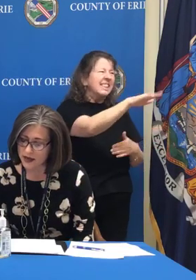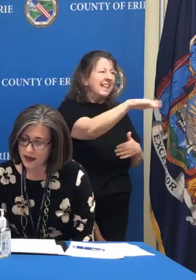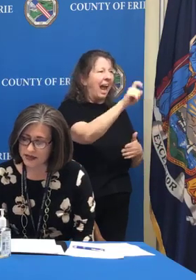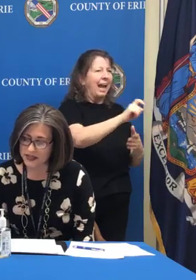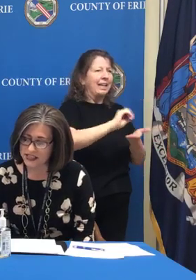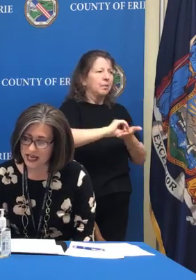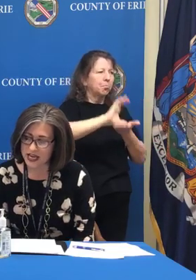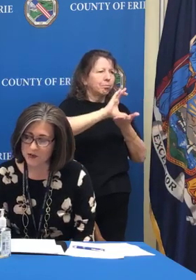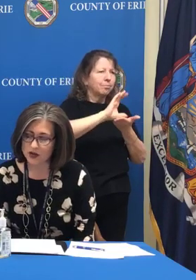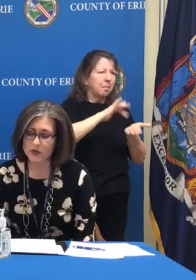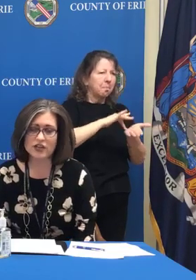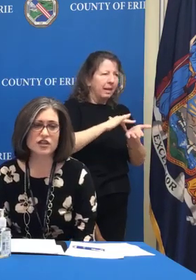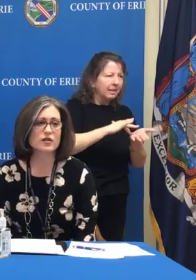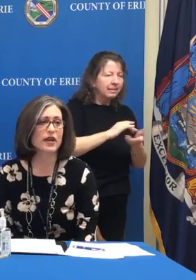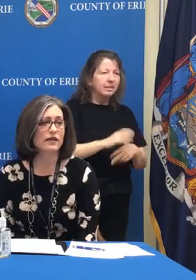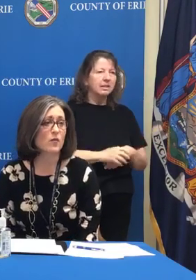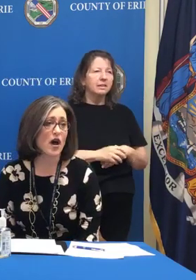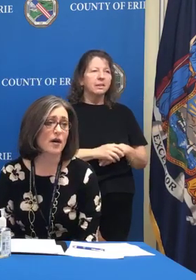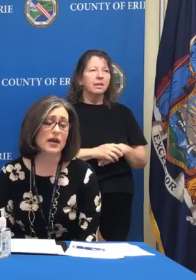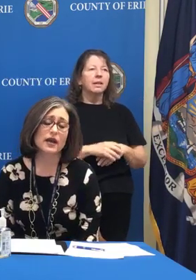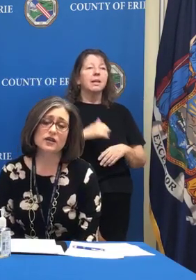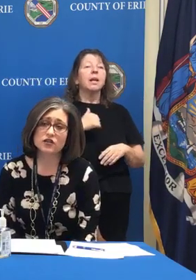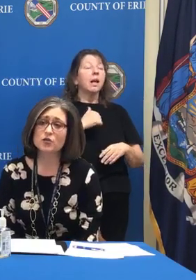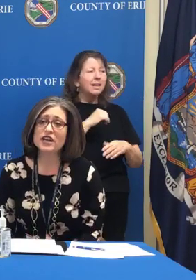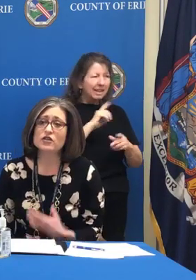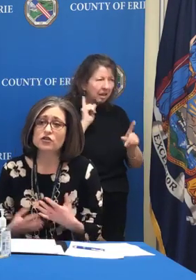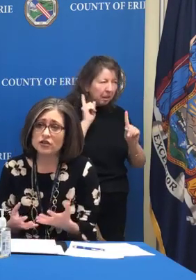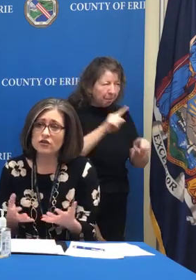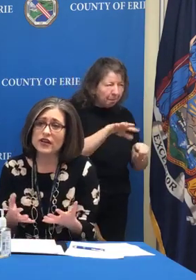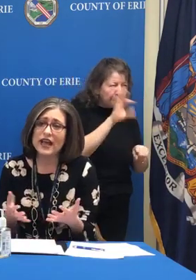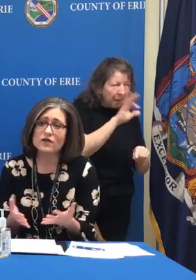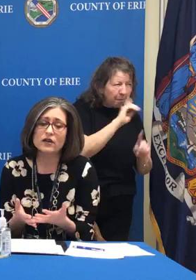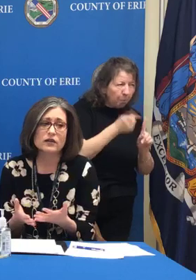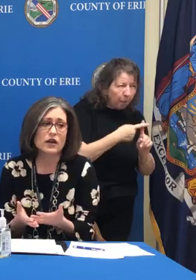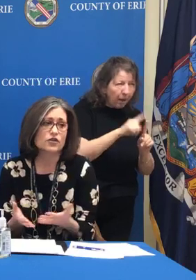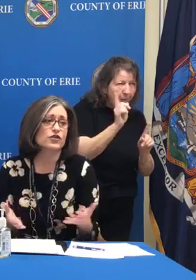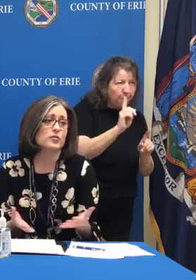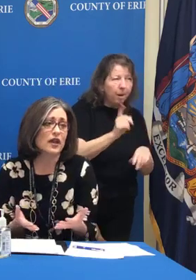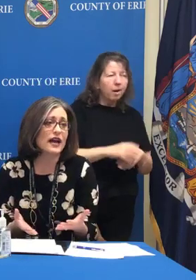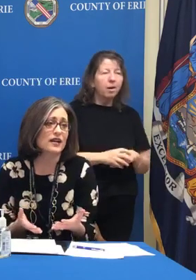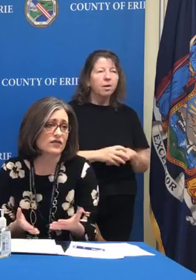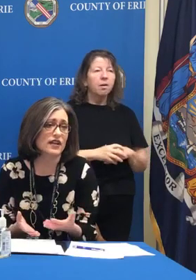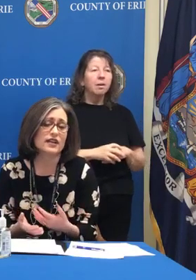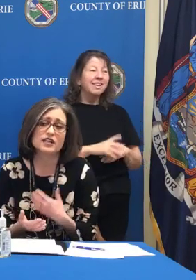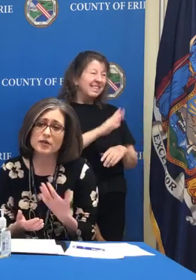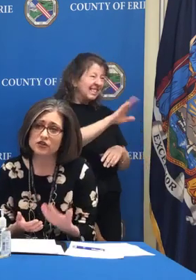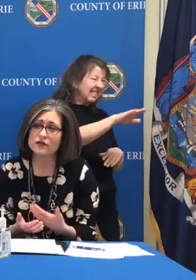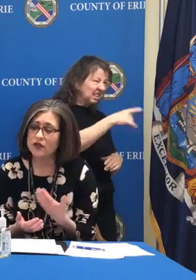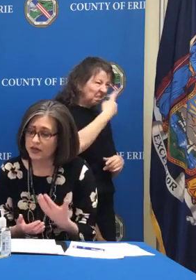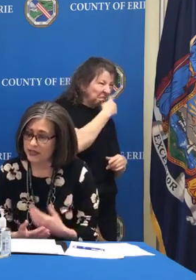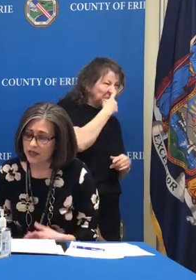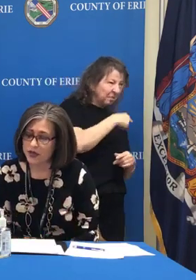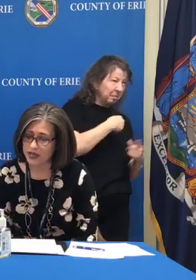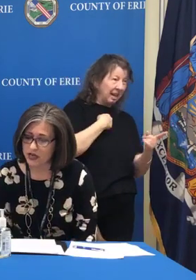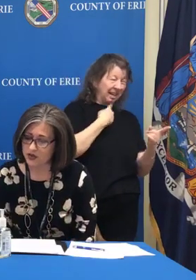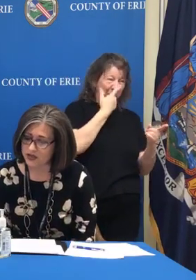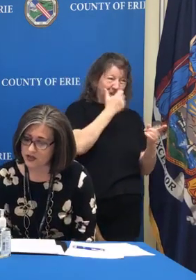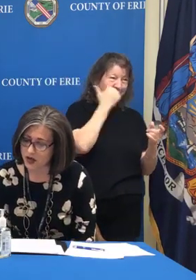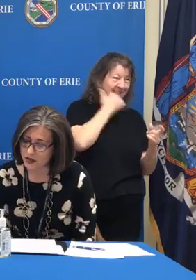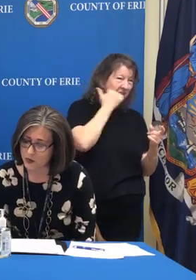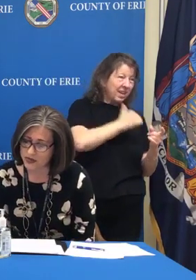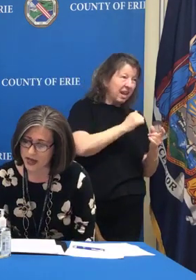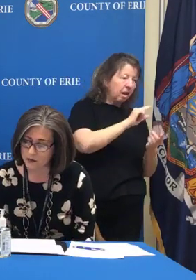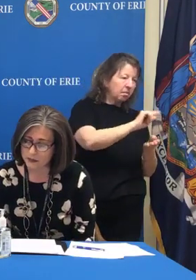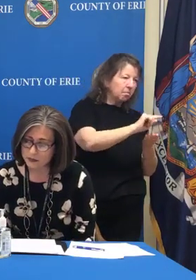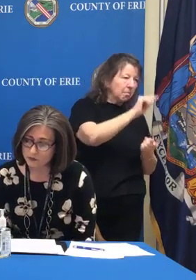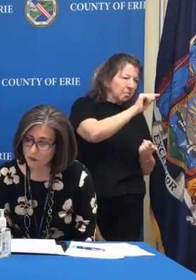need at this time and arranging to pick them up. And also making sure you could have a larger supply if needed, especially for our daily medications, and